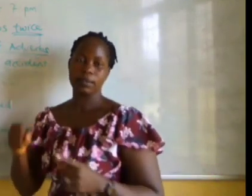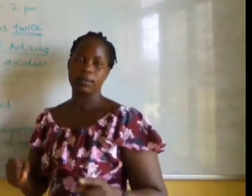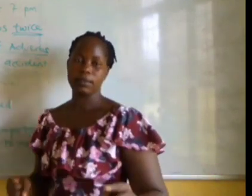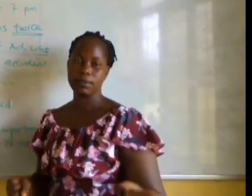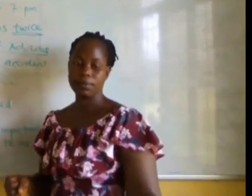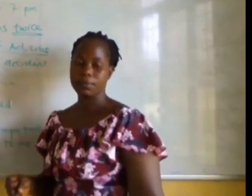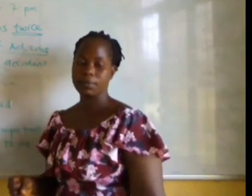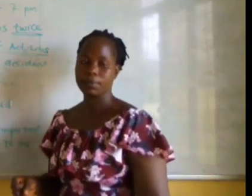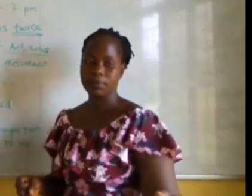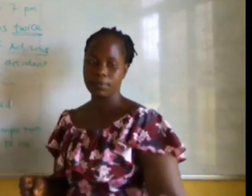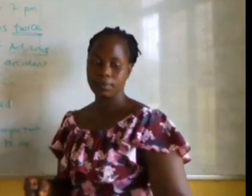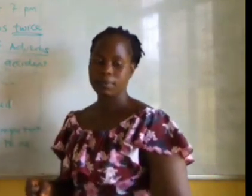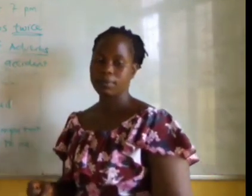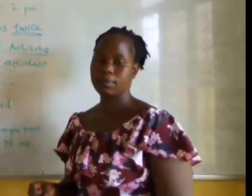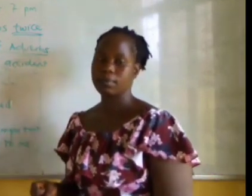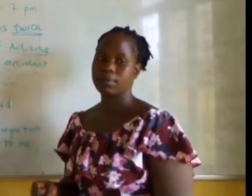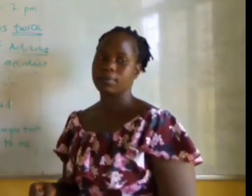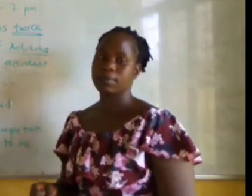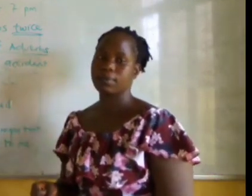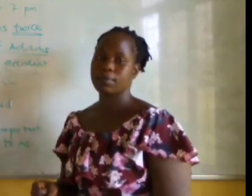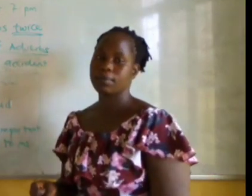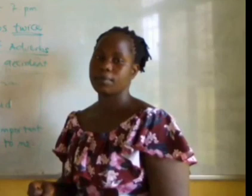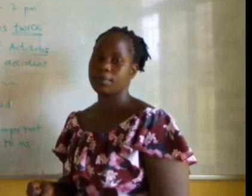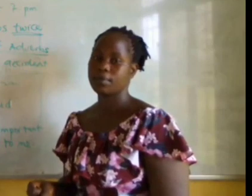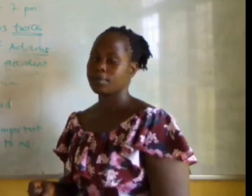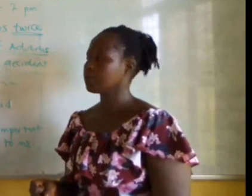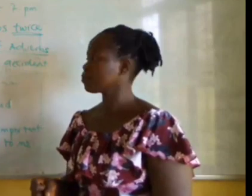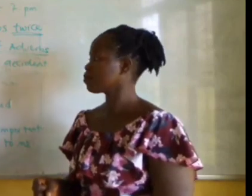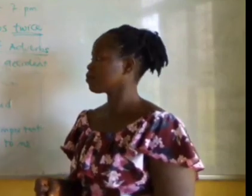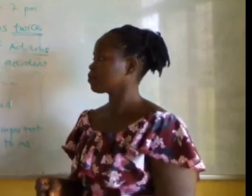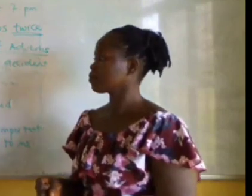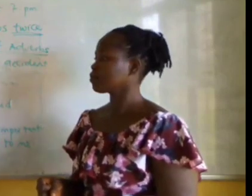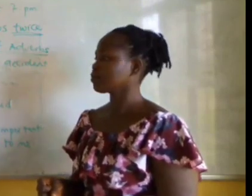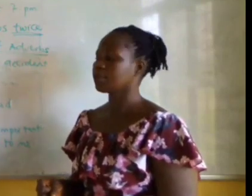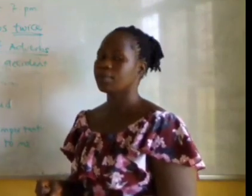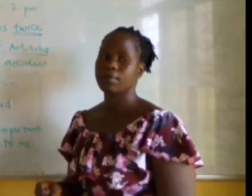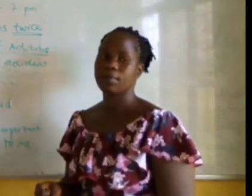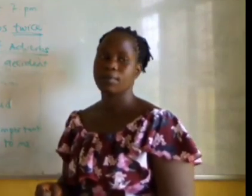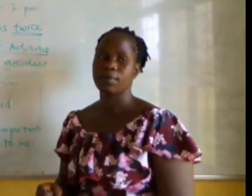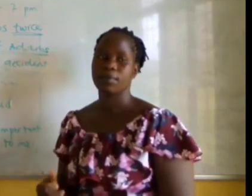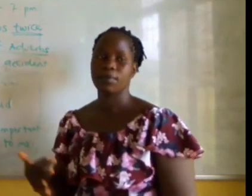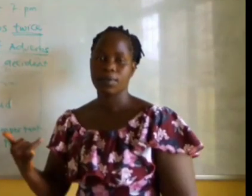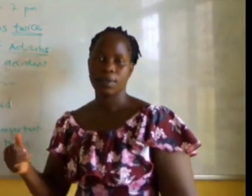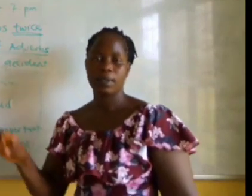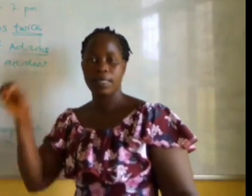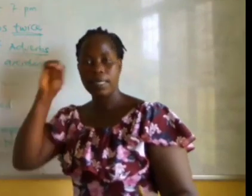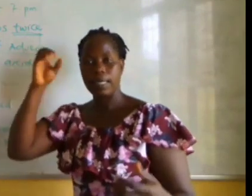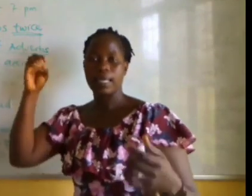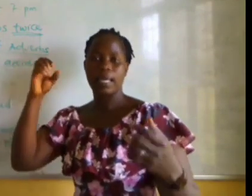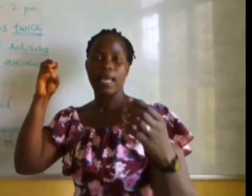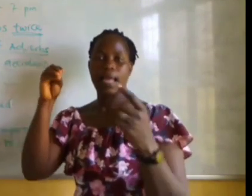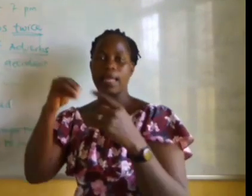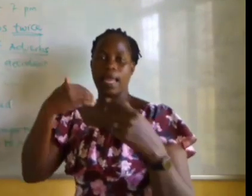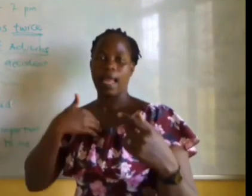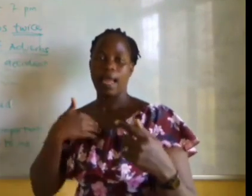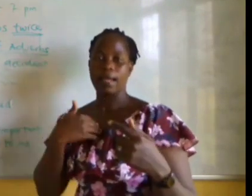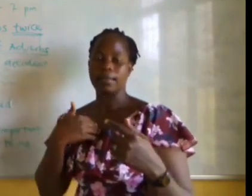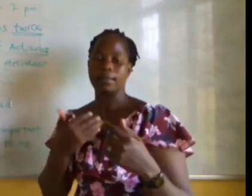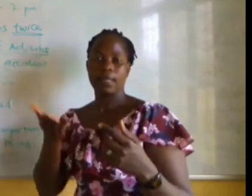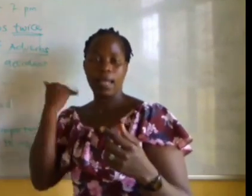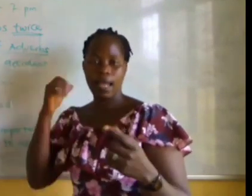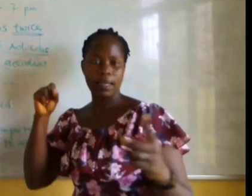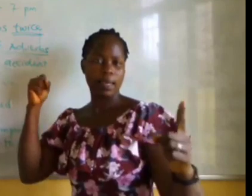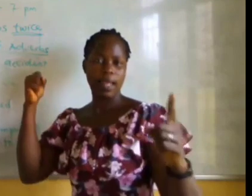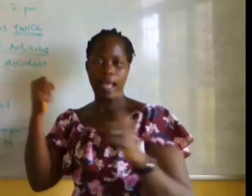Recently, he had an accident. Recently, he had an accident.